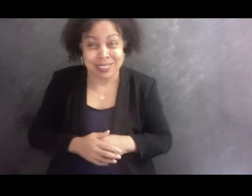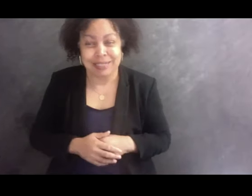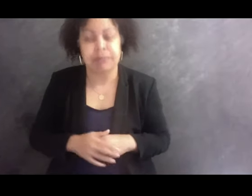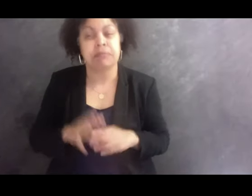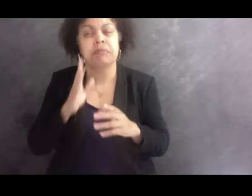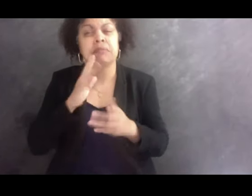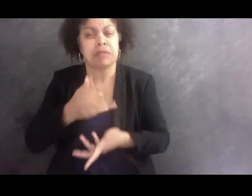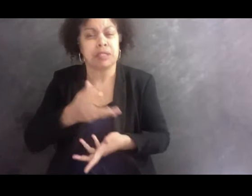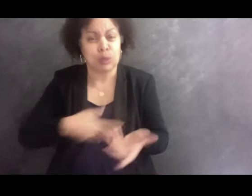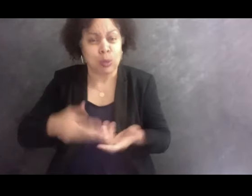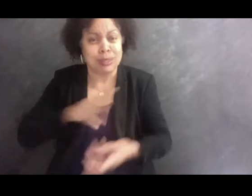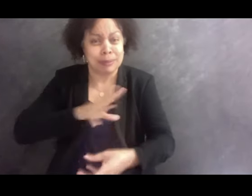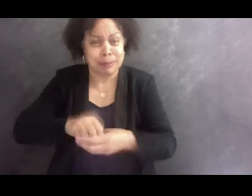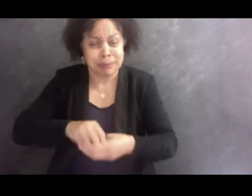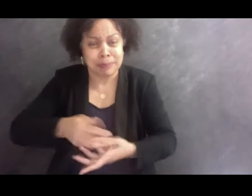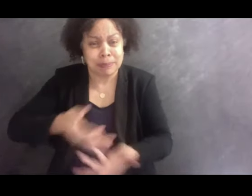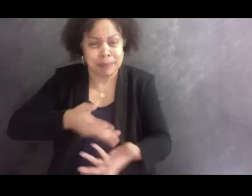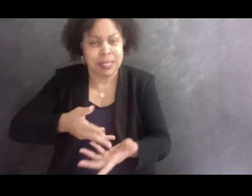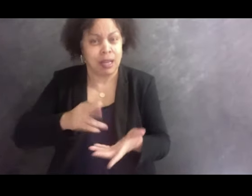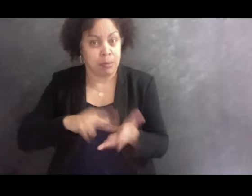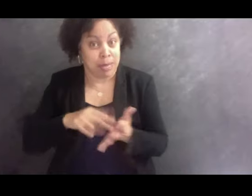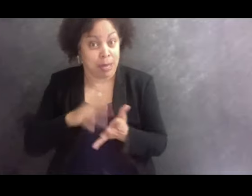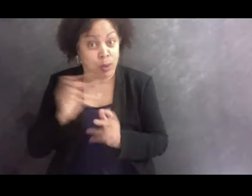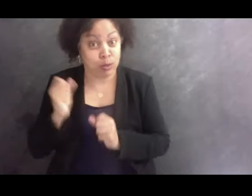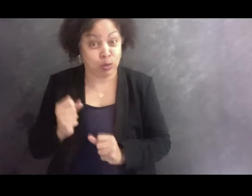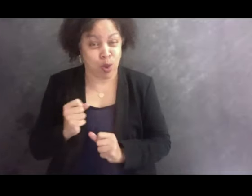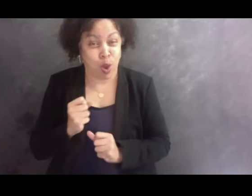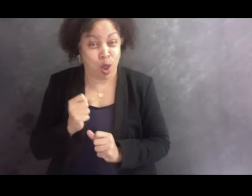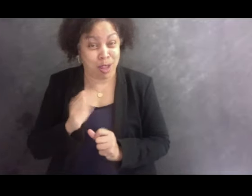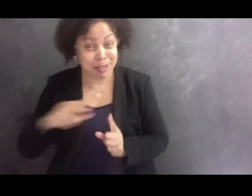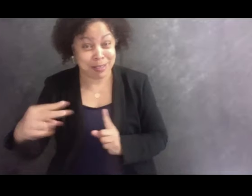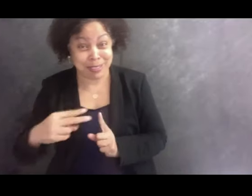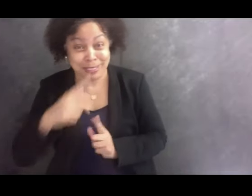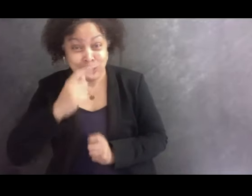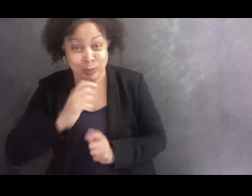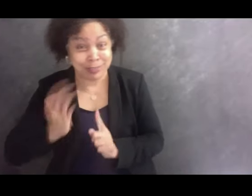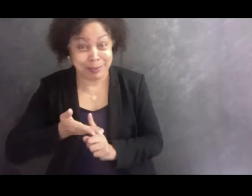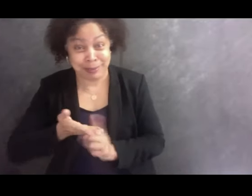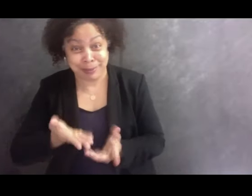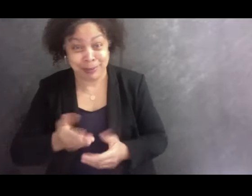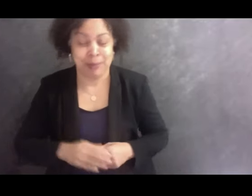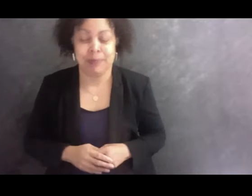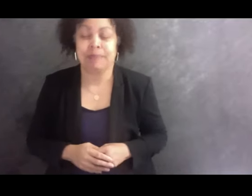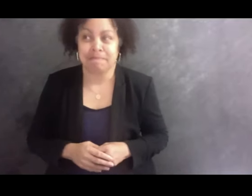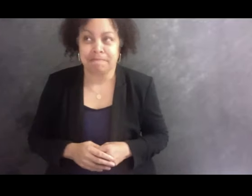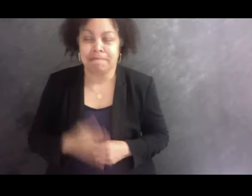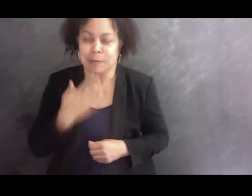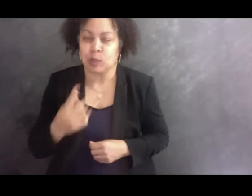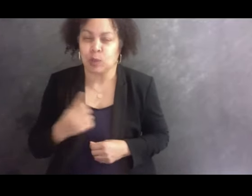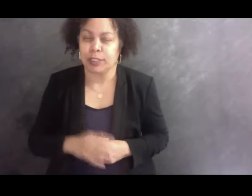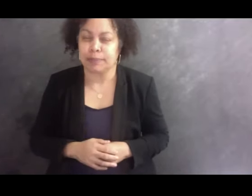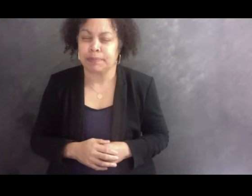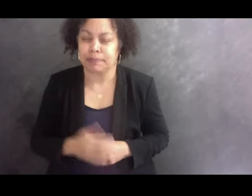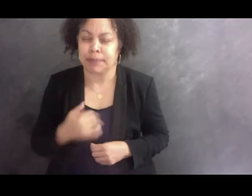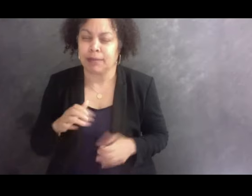If I frame it as a socially engaged project, will it have more strength? This is a good question, because I think it gets to something that, you know, I know I've certainly done, I'm sure, you know, all